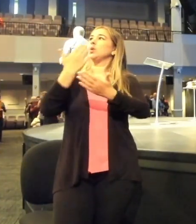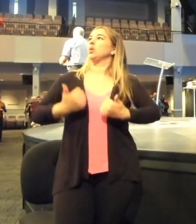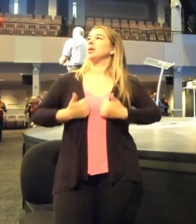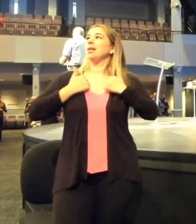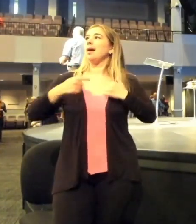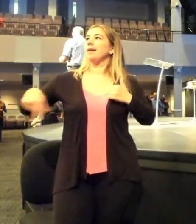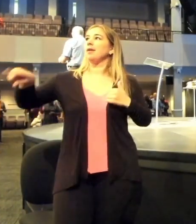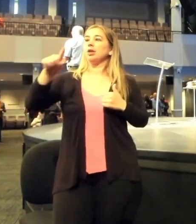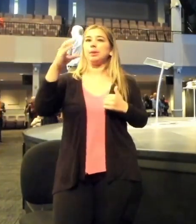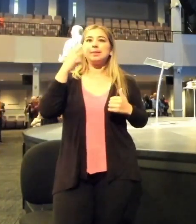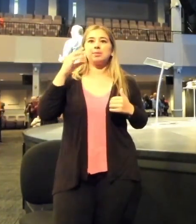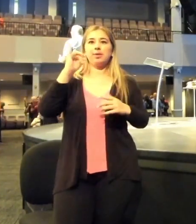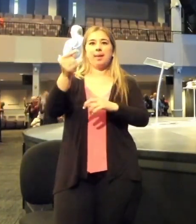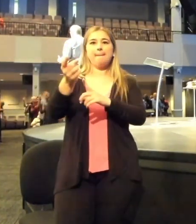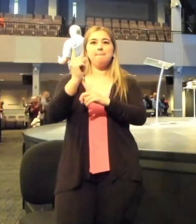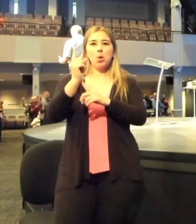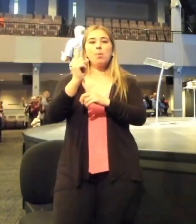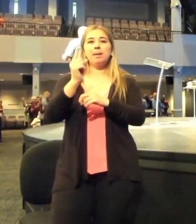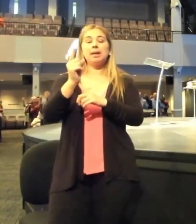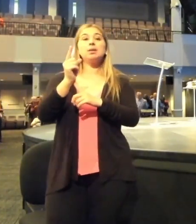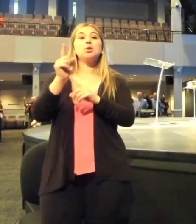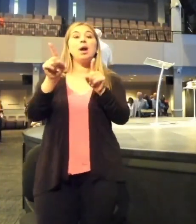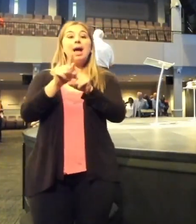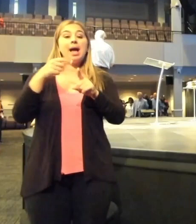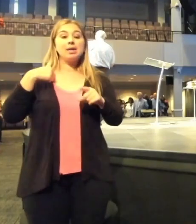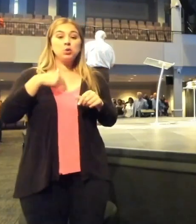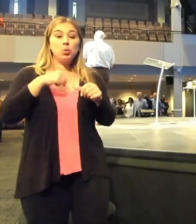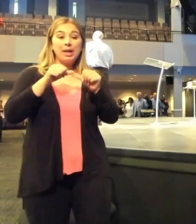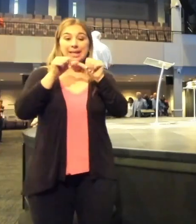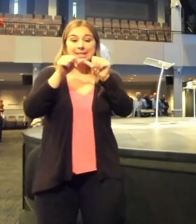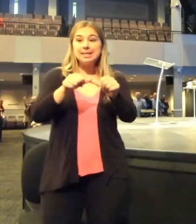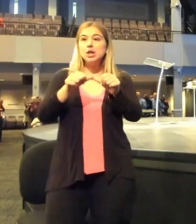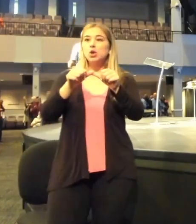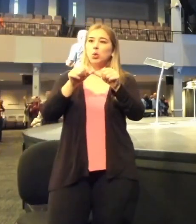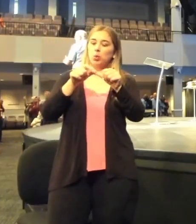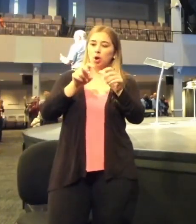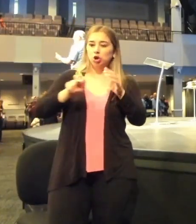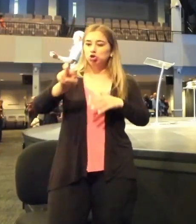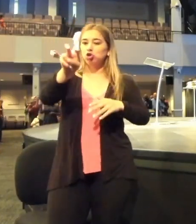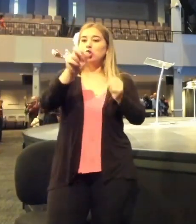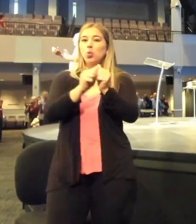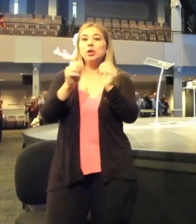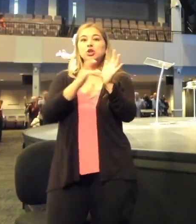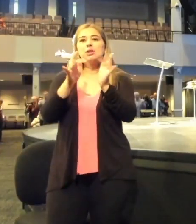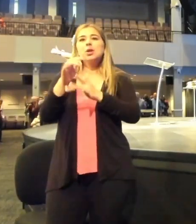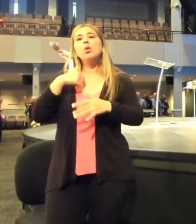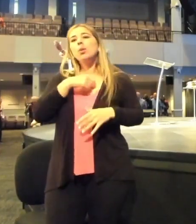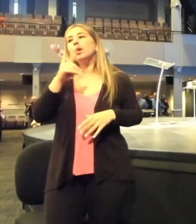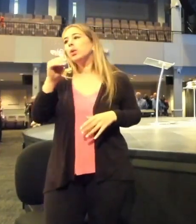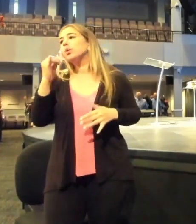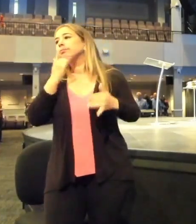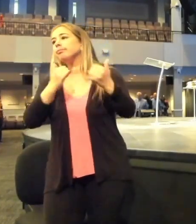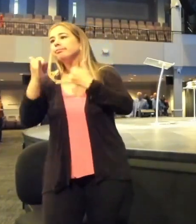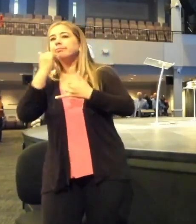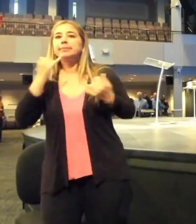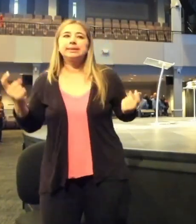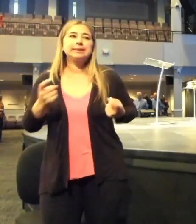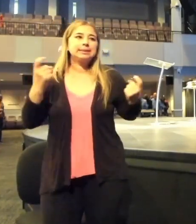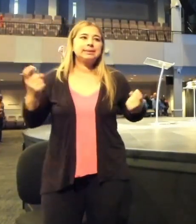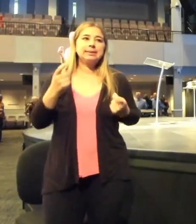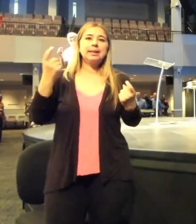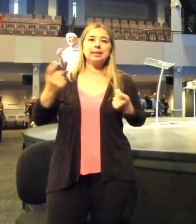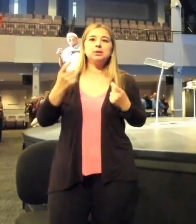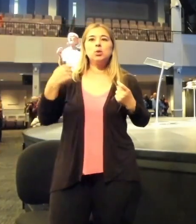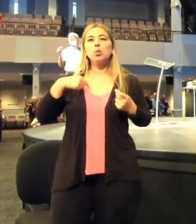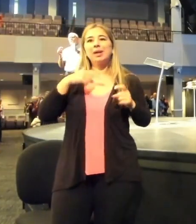that you experienced in that moment. But as we continue to walk with Jesus, we also continue to make errors and sins along the way. And